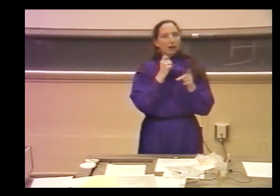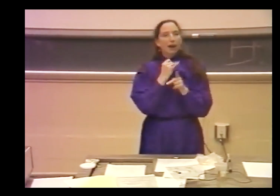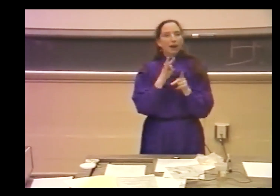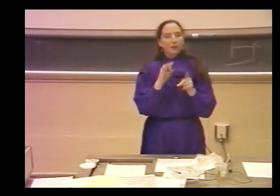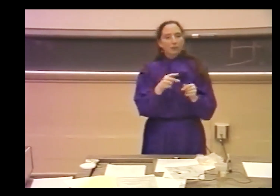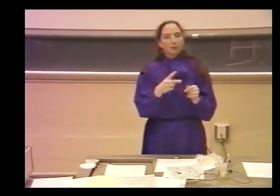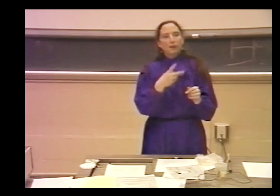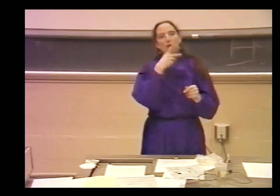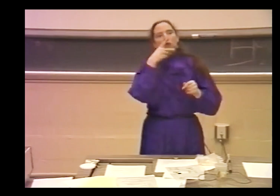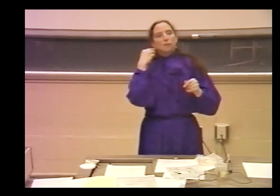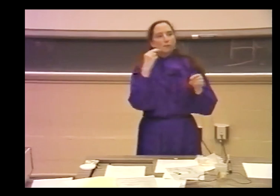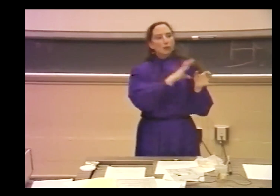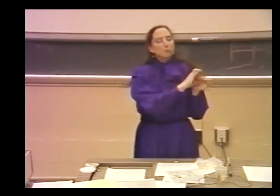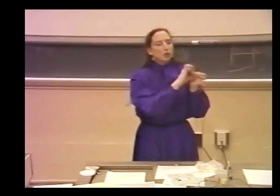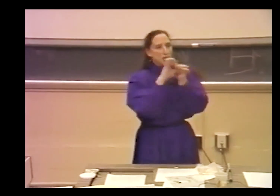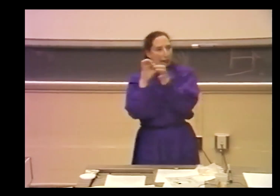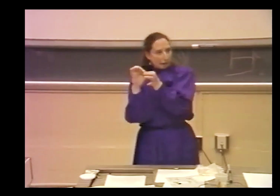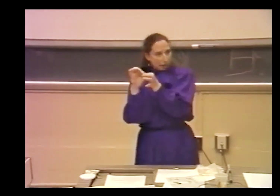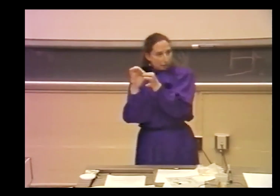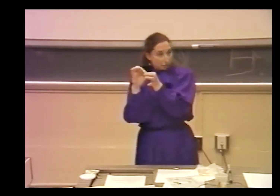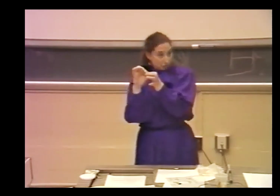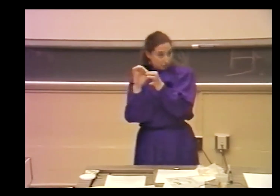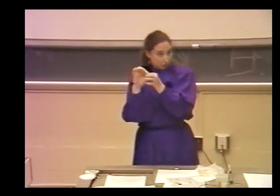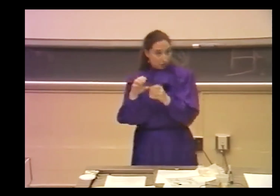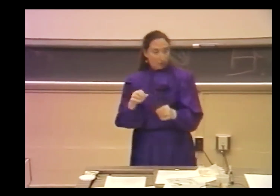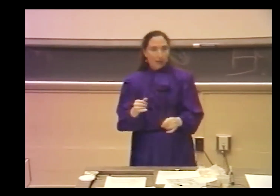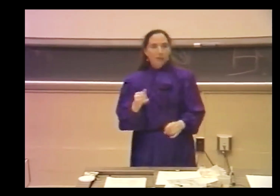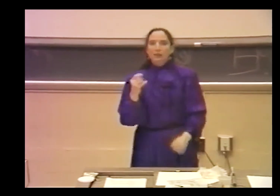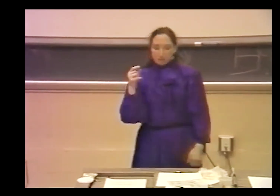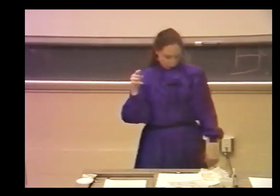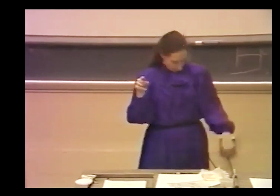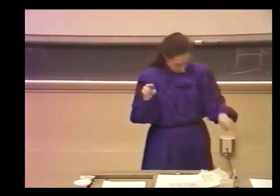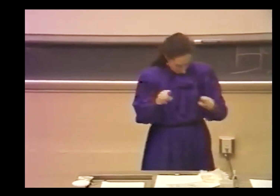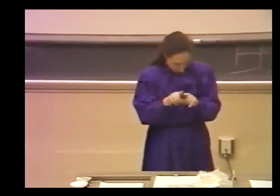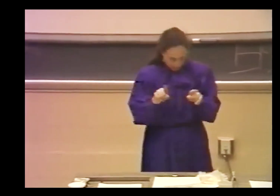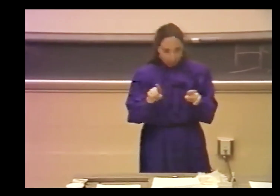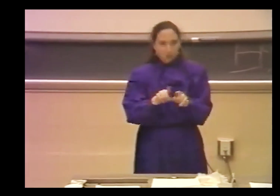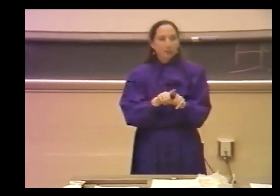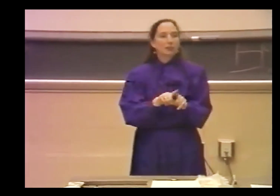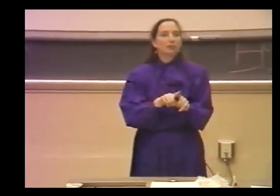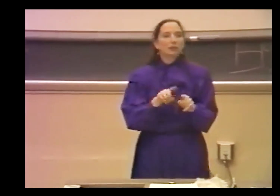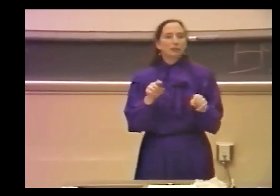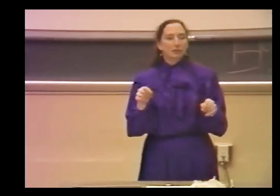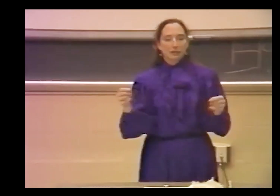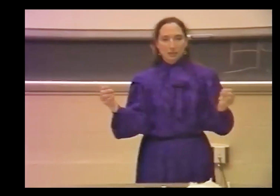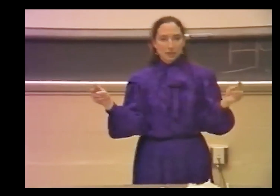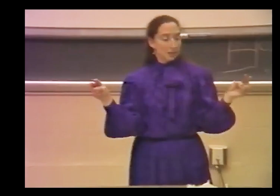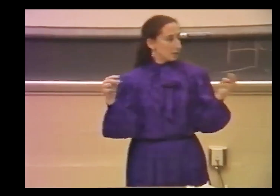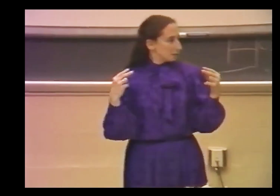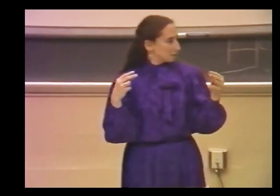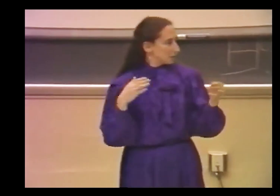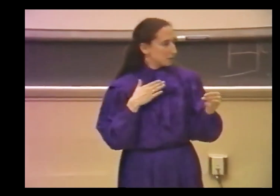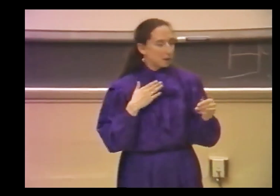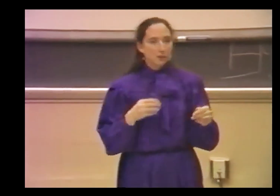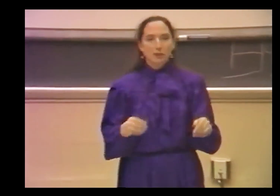kind of verb chaining, okay, like this. Let's watch.